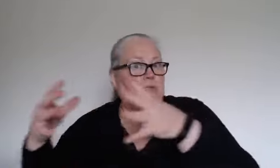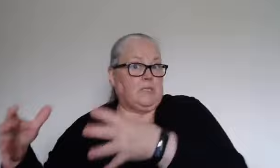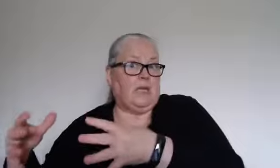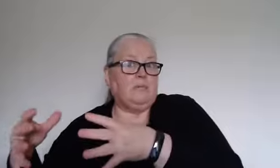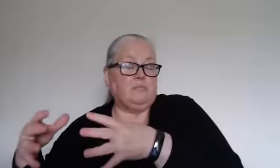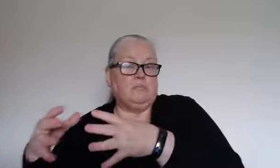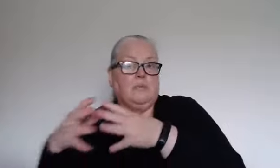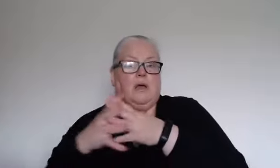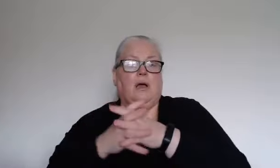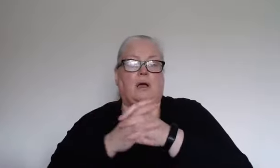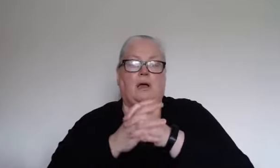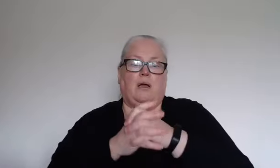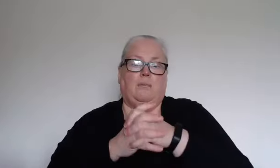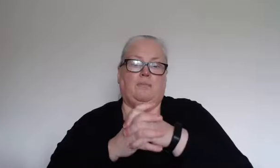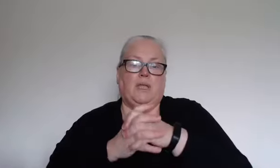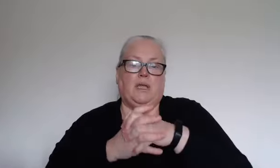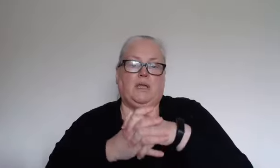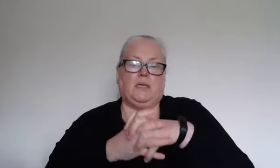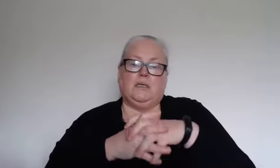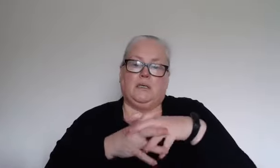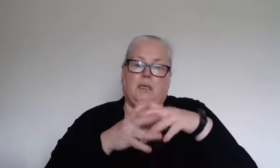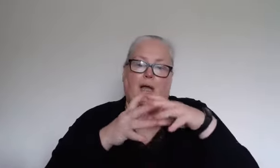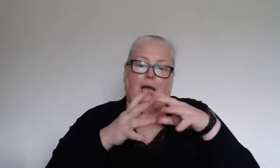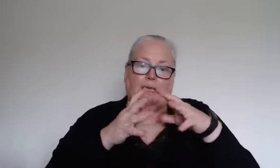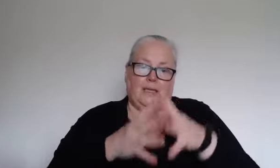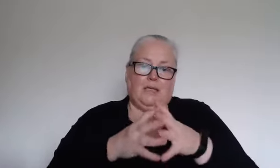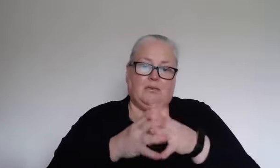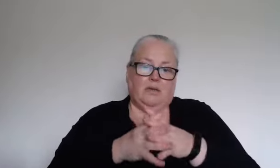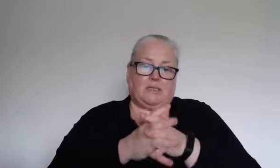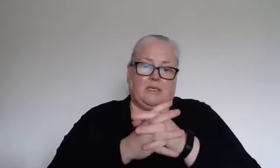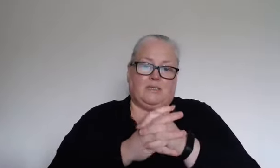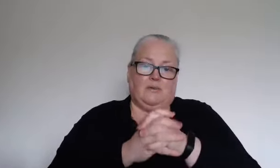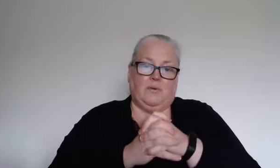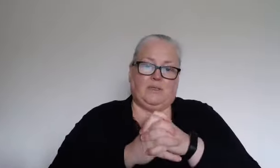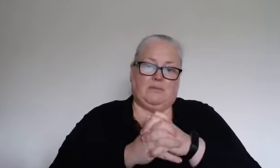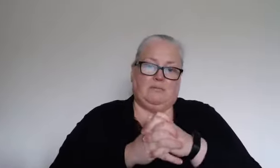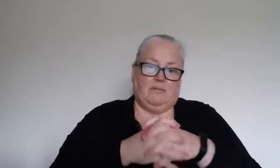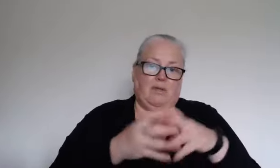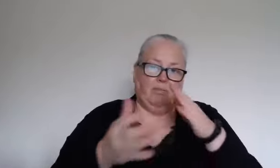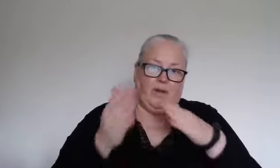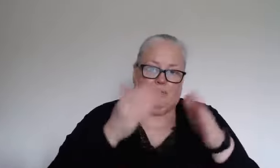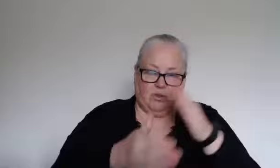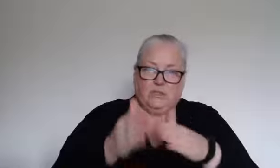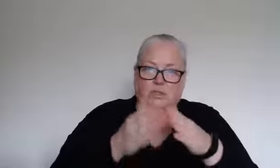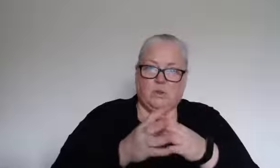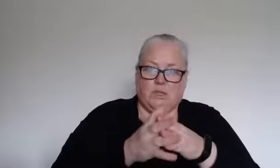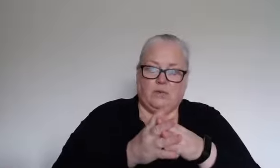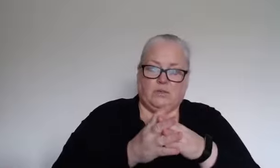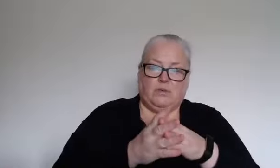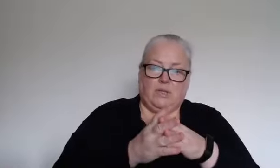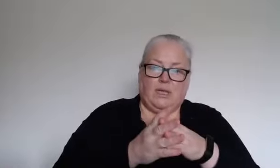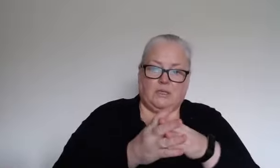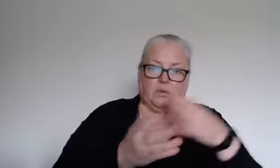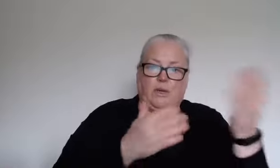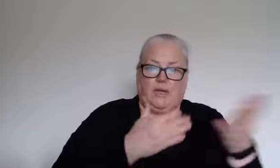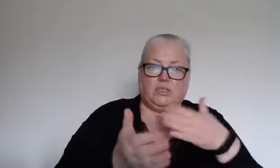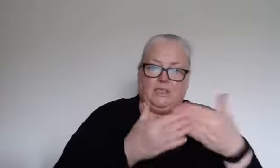day? Um, and then you've got to say to yourself, well, if when I've looked at those two things, do I actually need